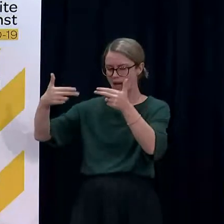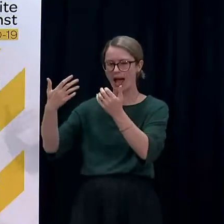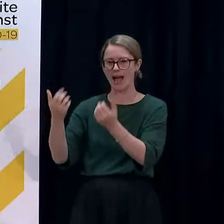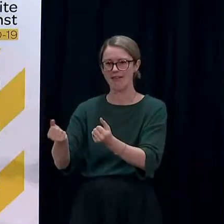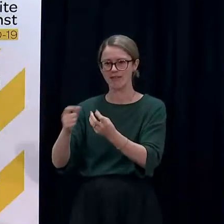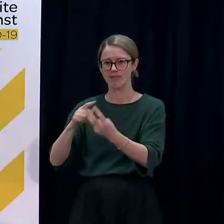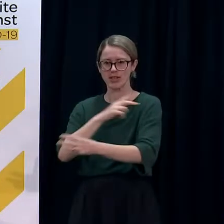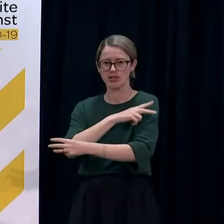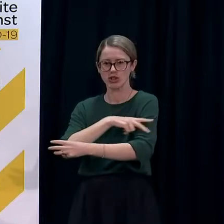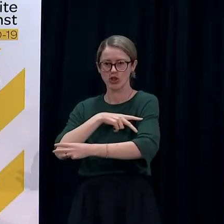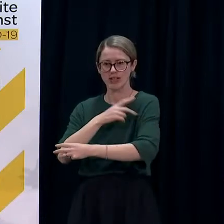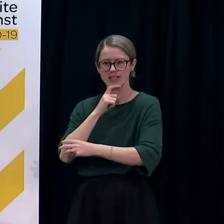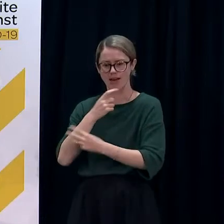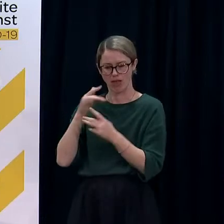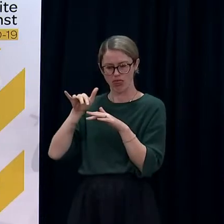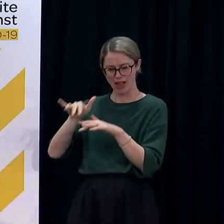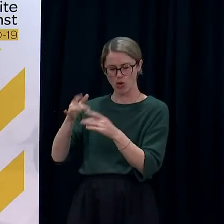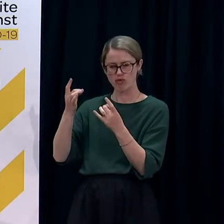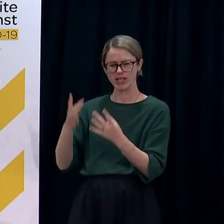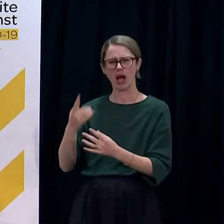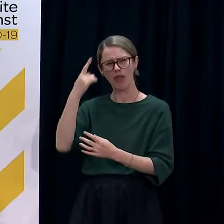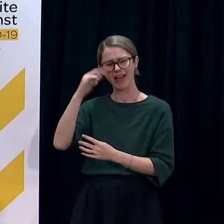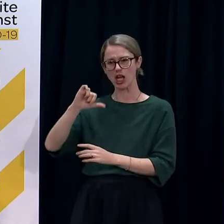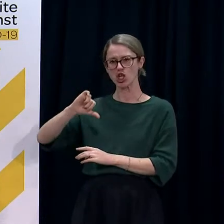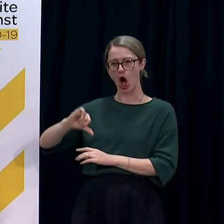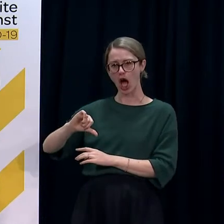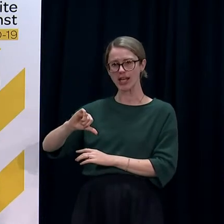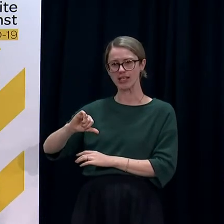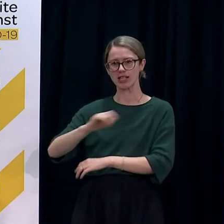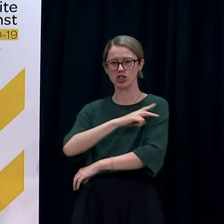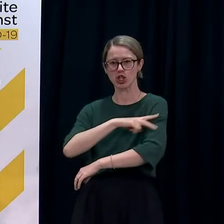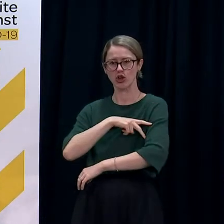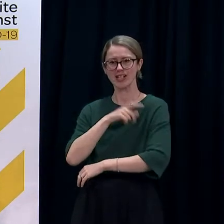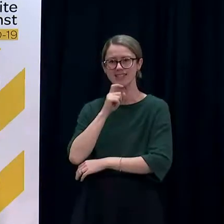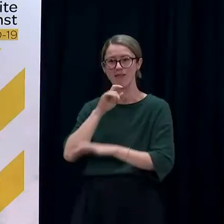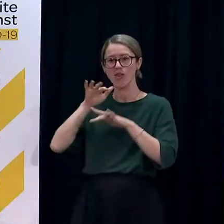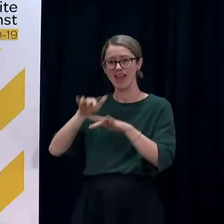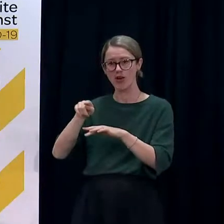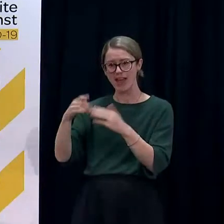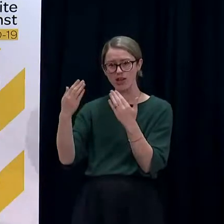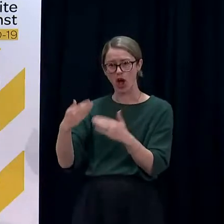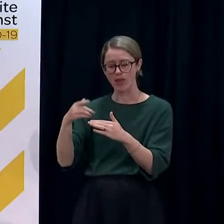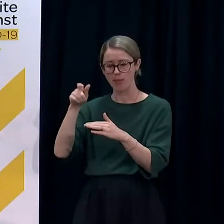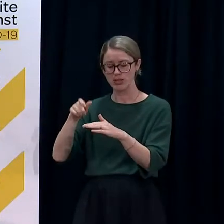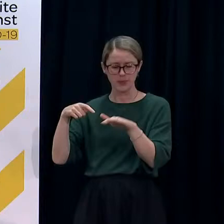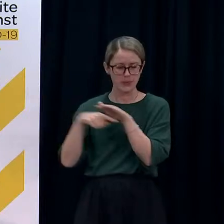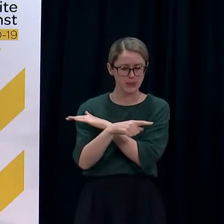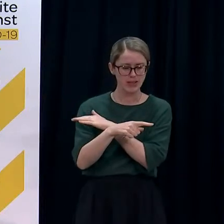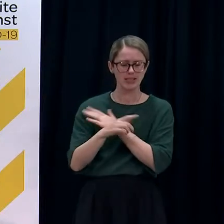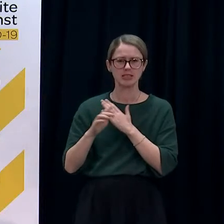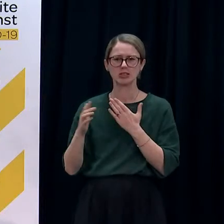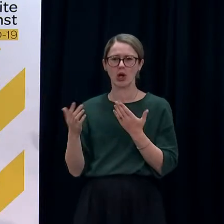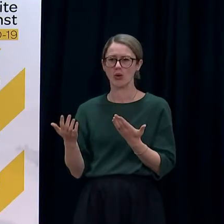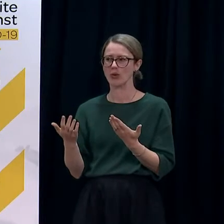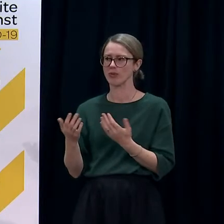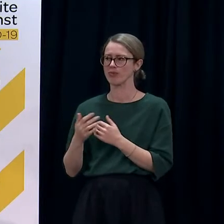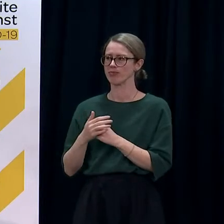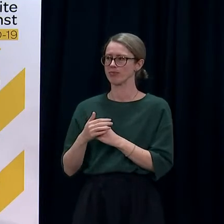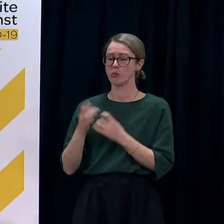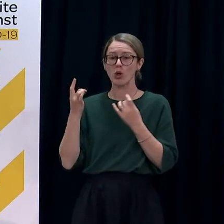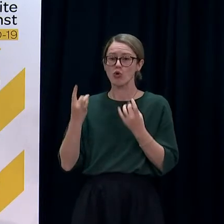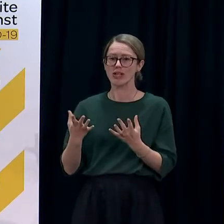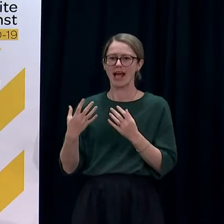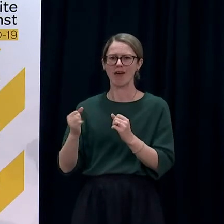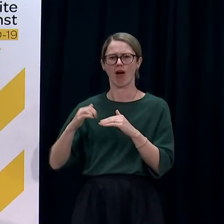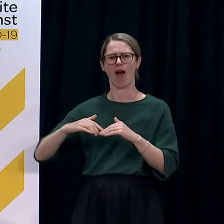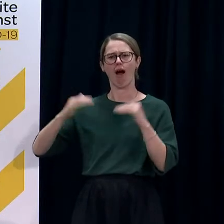security staff on site. I think there were 9 on site on the night of the event. So the point is that we already